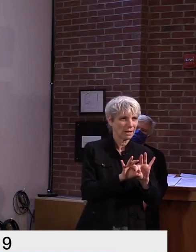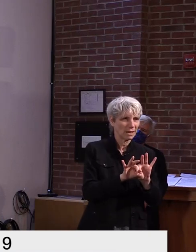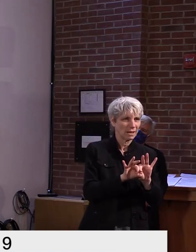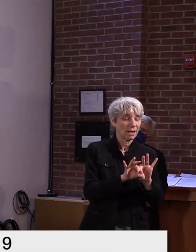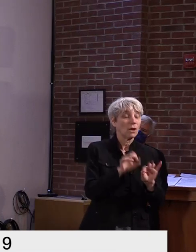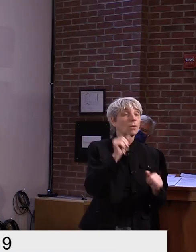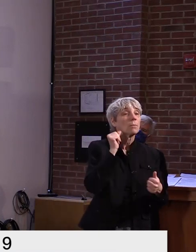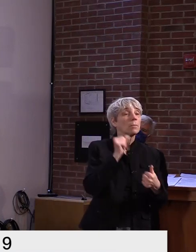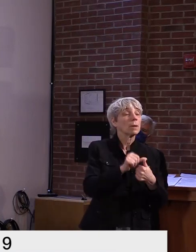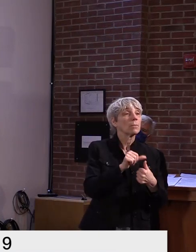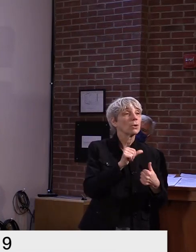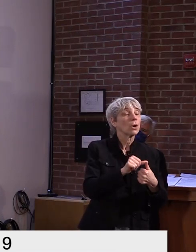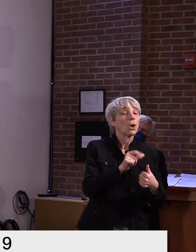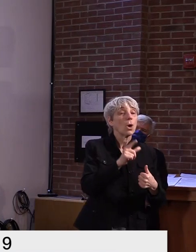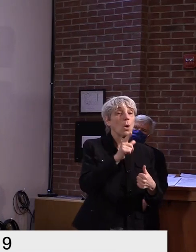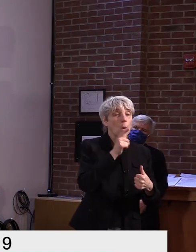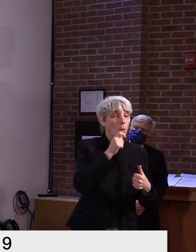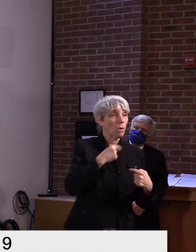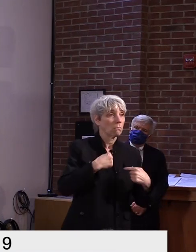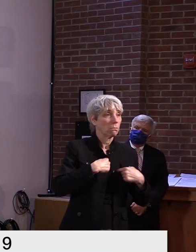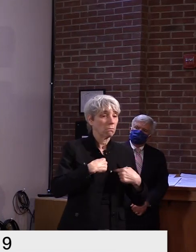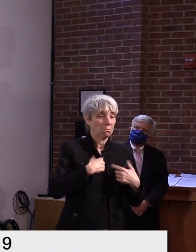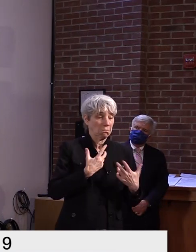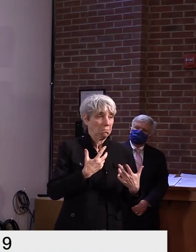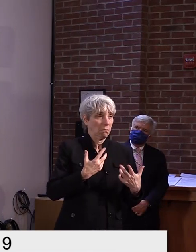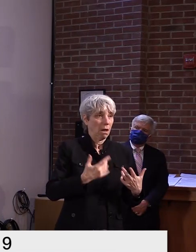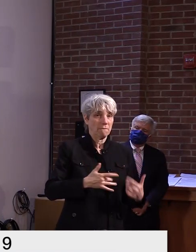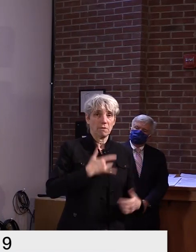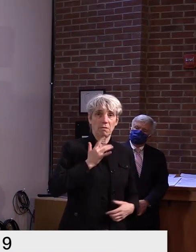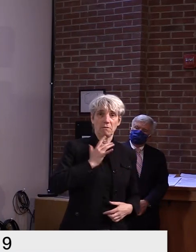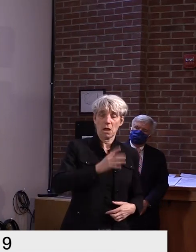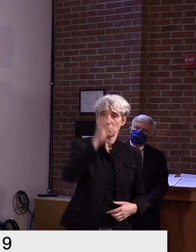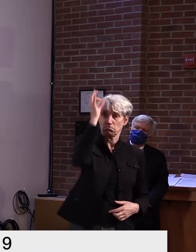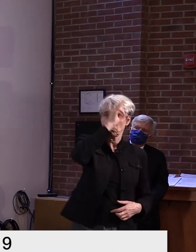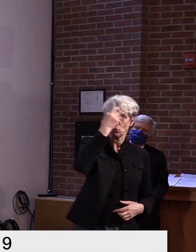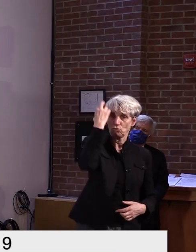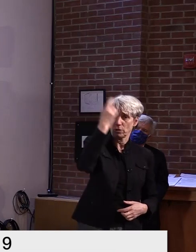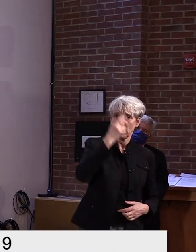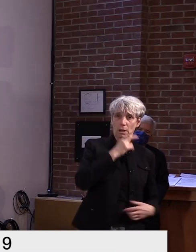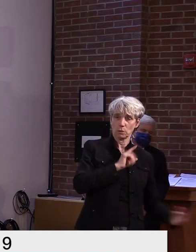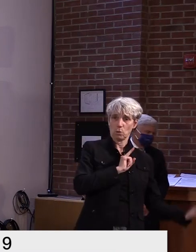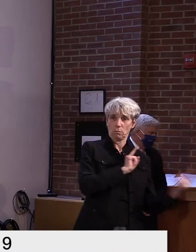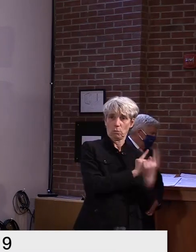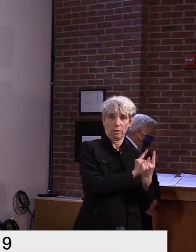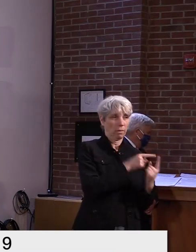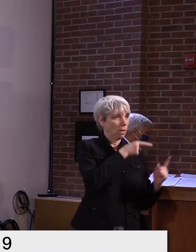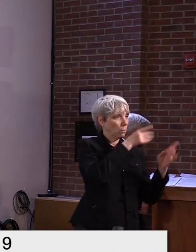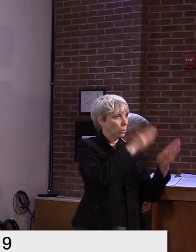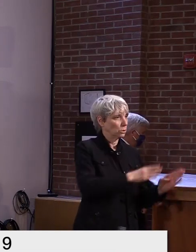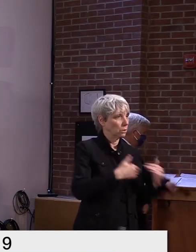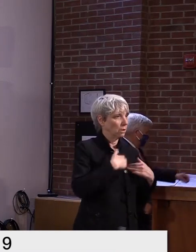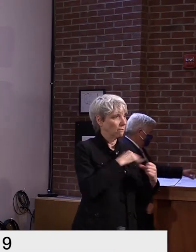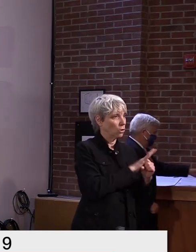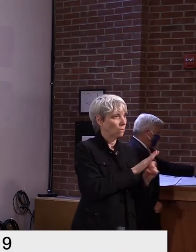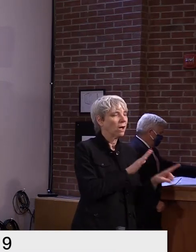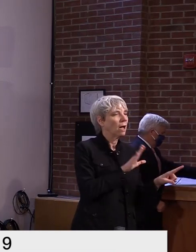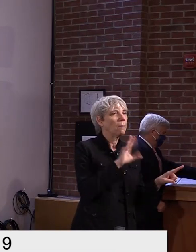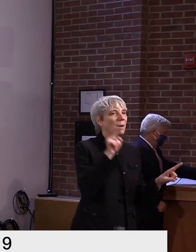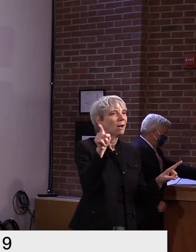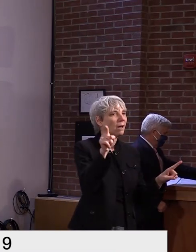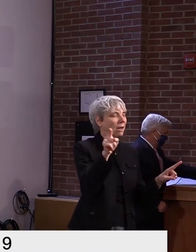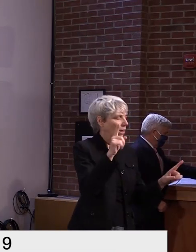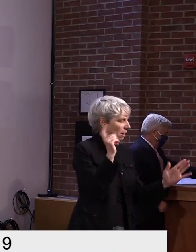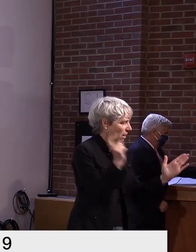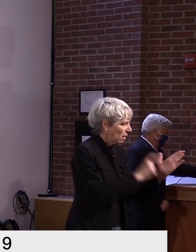described might be identified in a contact tracing enterprise, and during the contact tracing, they would be advised